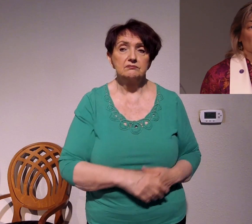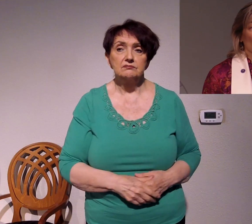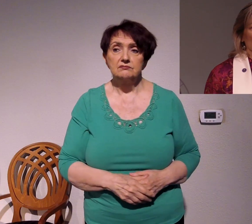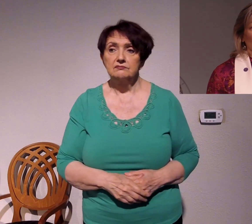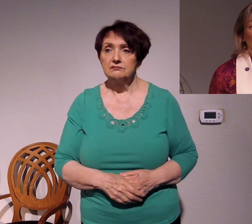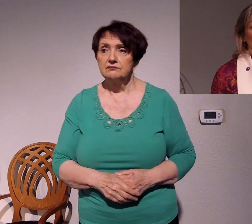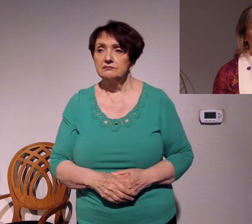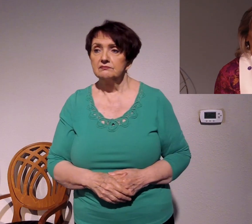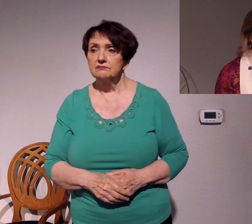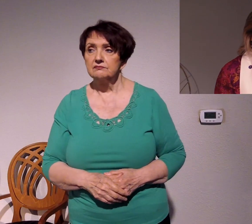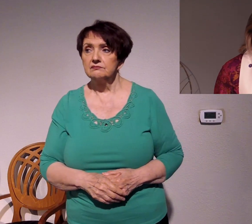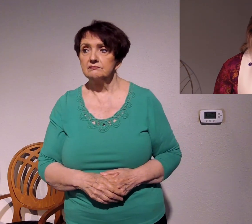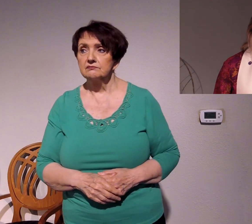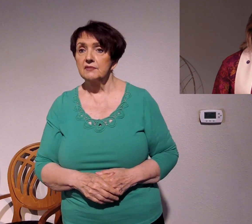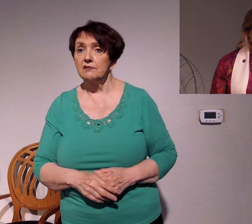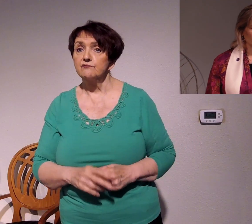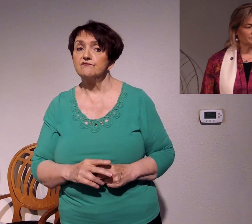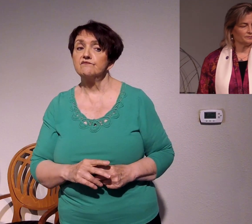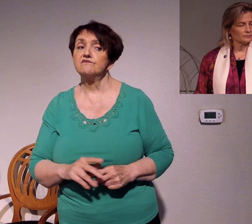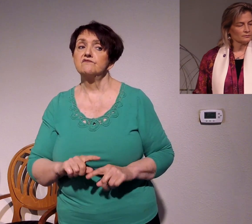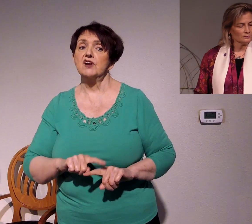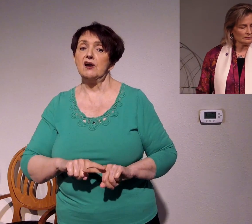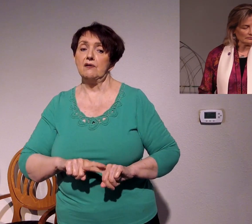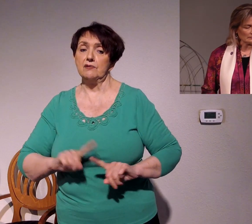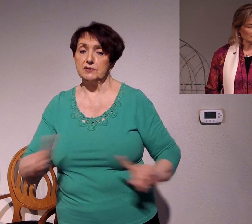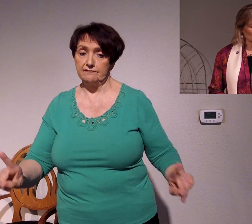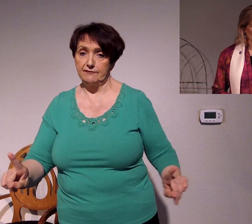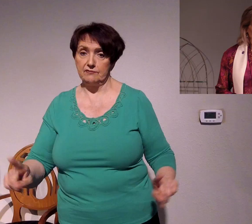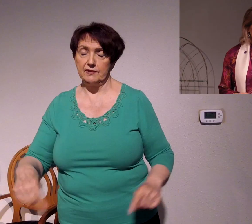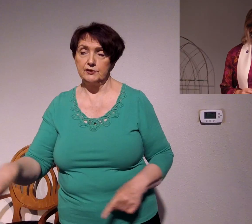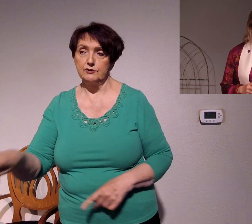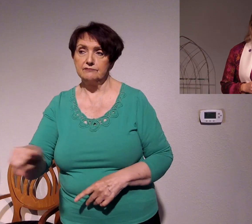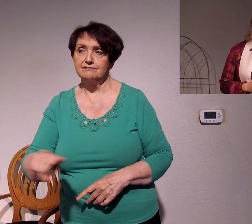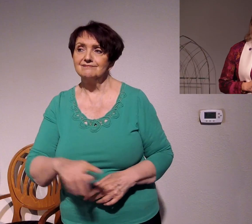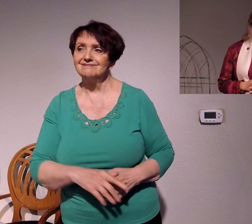In some regards, I'm very different than you.